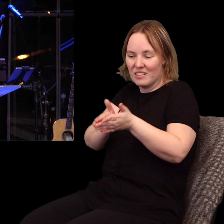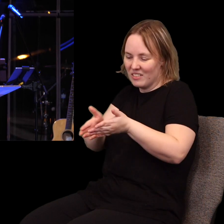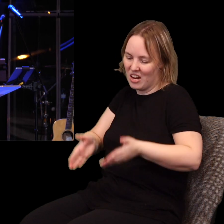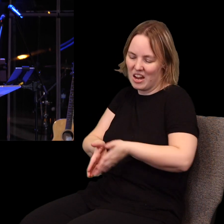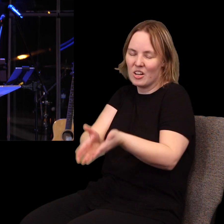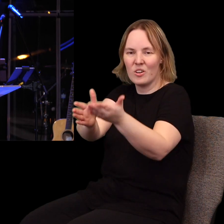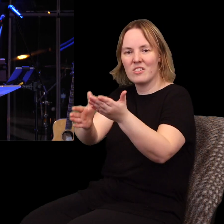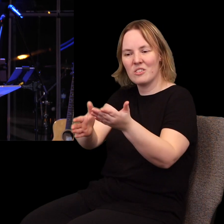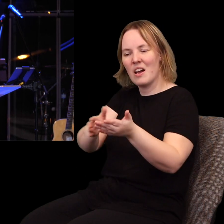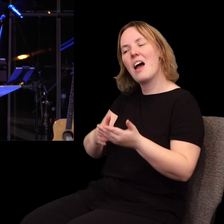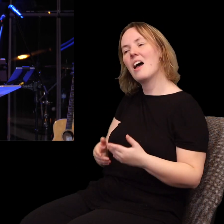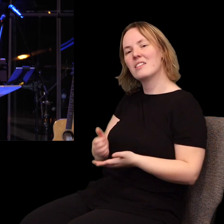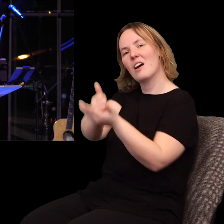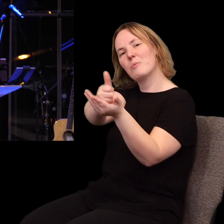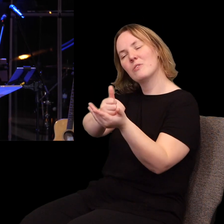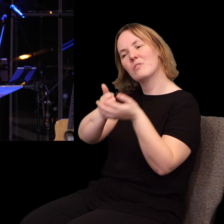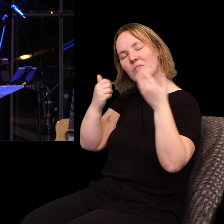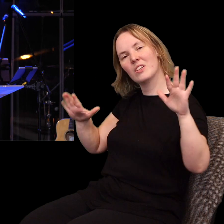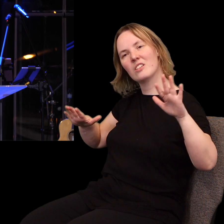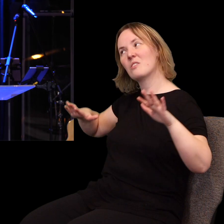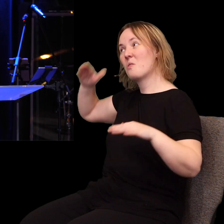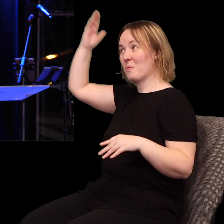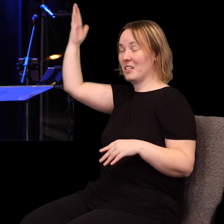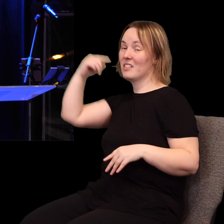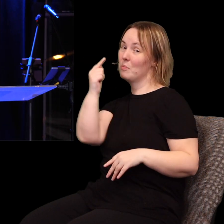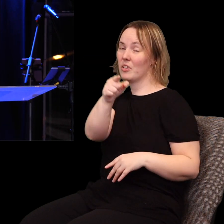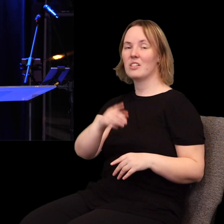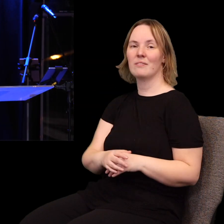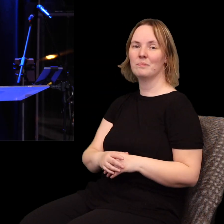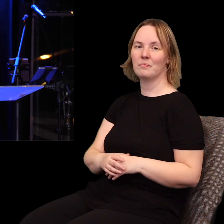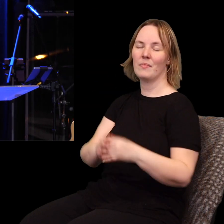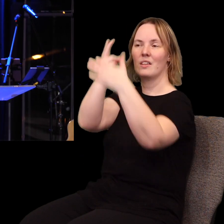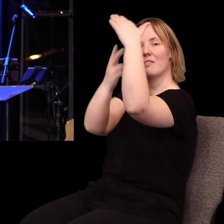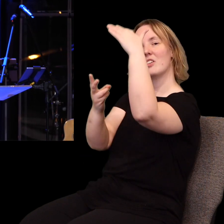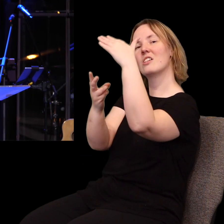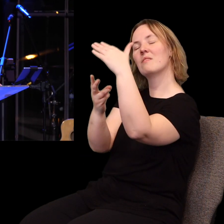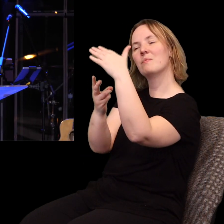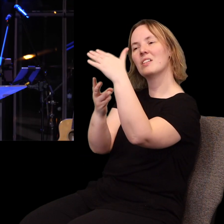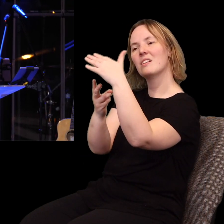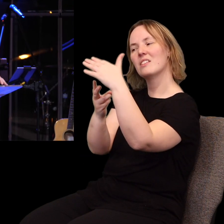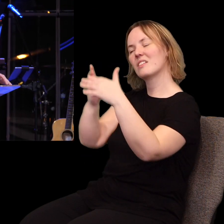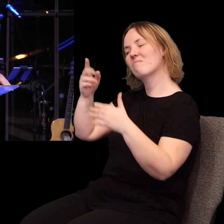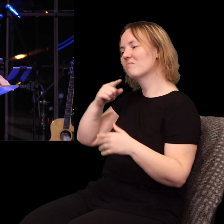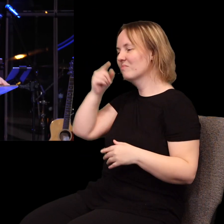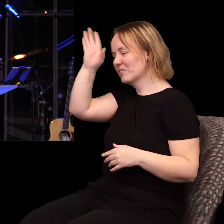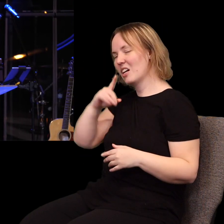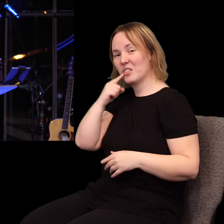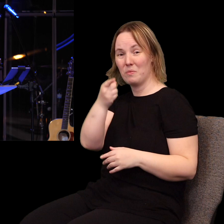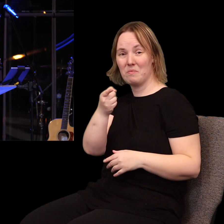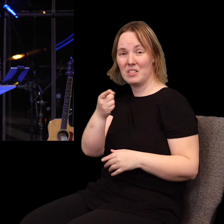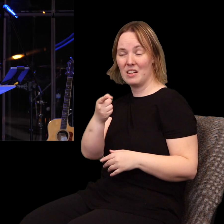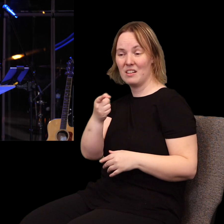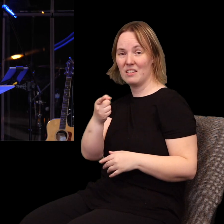fuel to guarantee the completion of what it is that I have spoken to you. And so the vision was God's way of saying to Zerubbabel, as